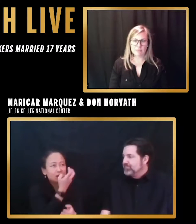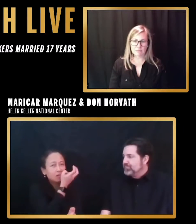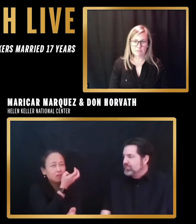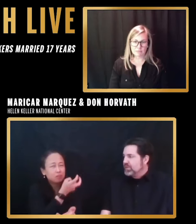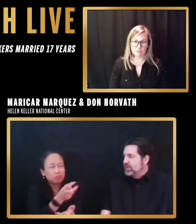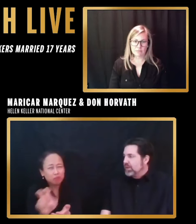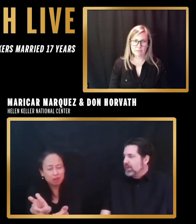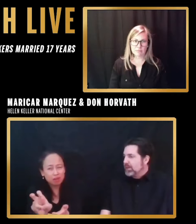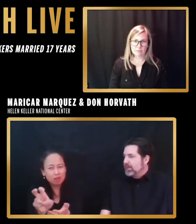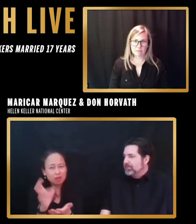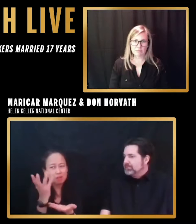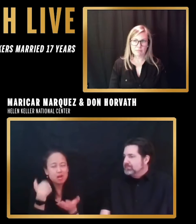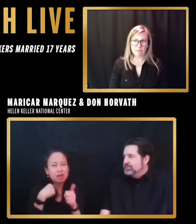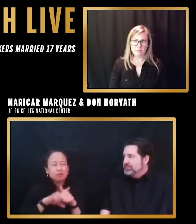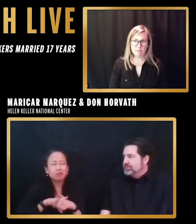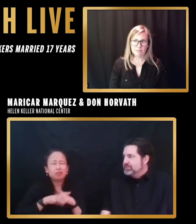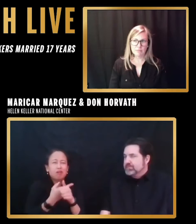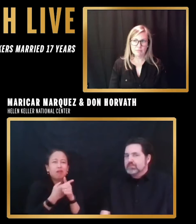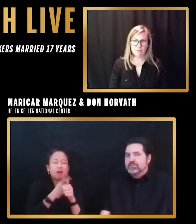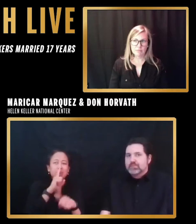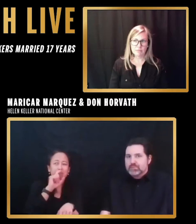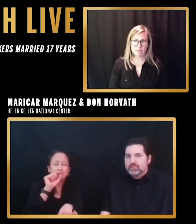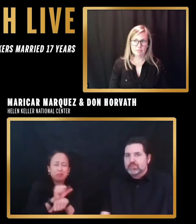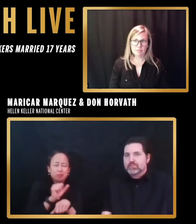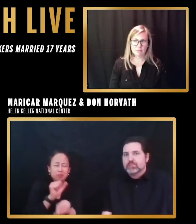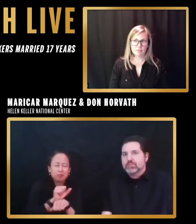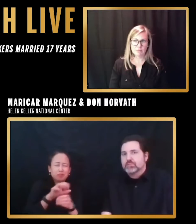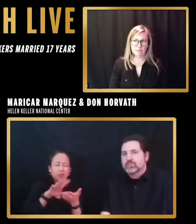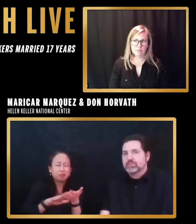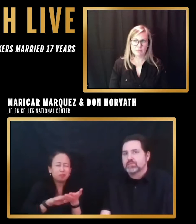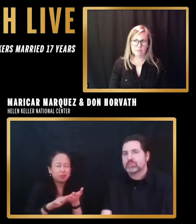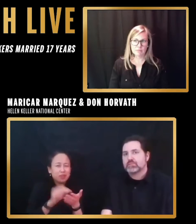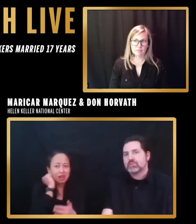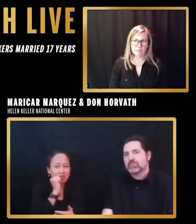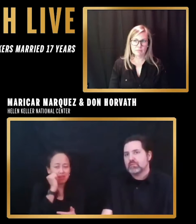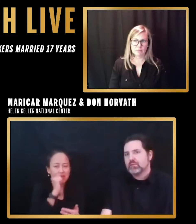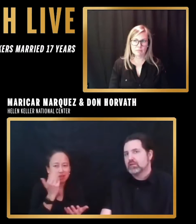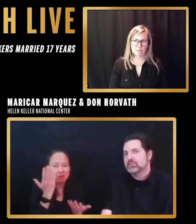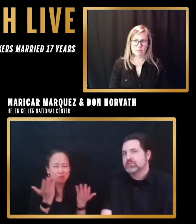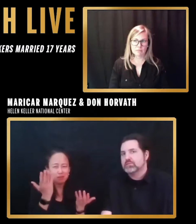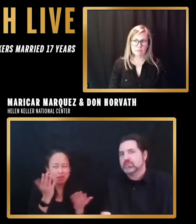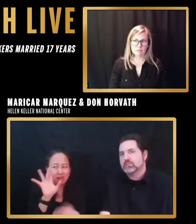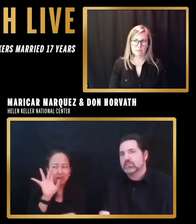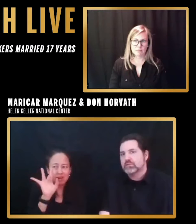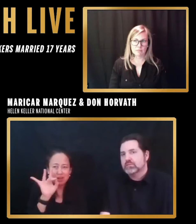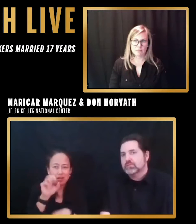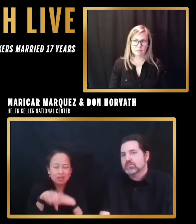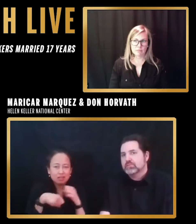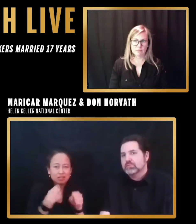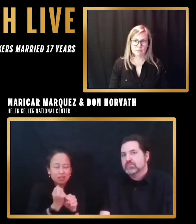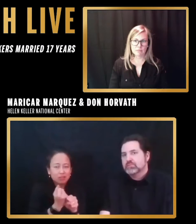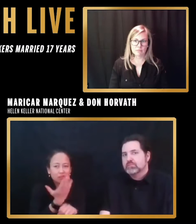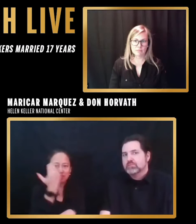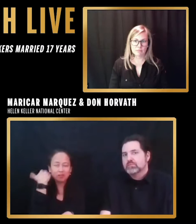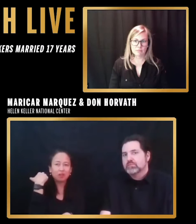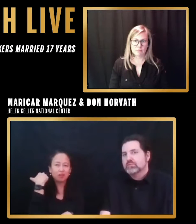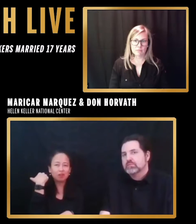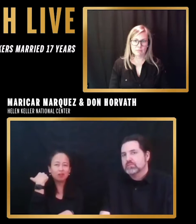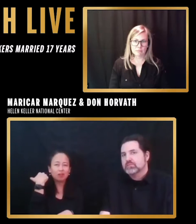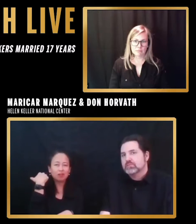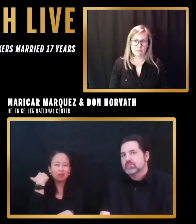but I knew that one day I would need it. So I started learning early so I can make that transition a little bit easier for